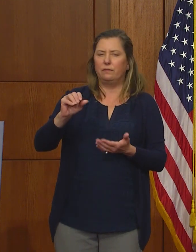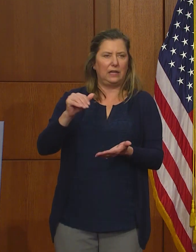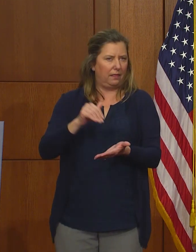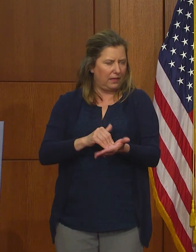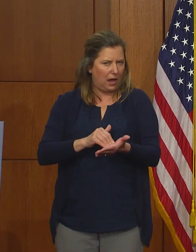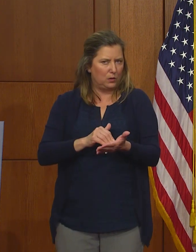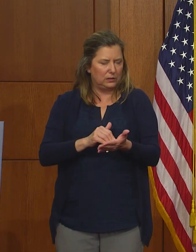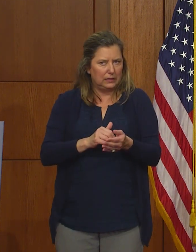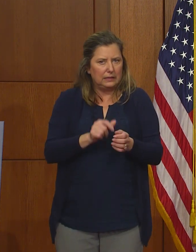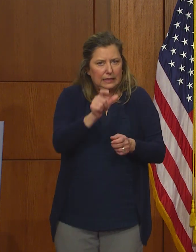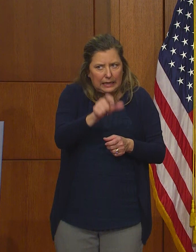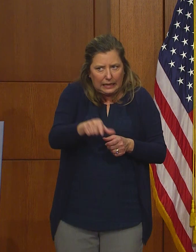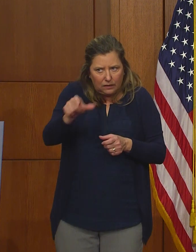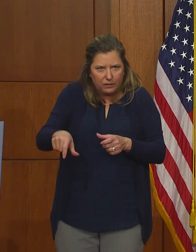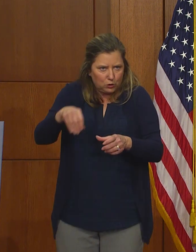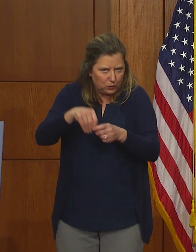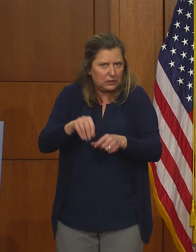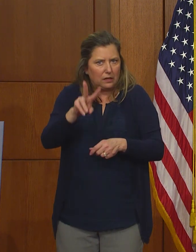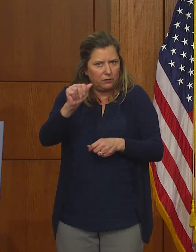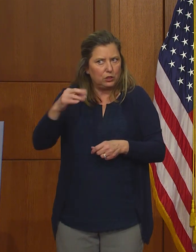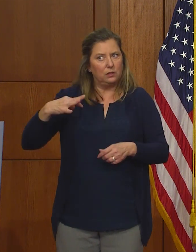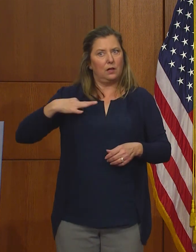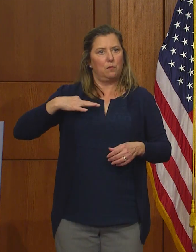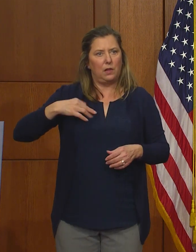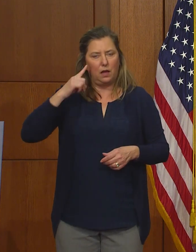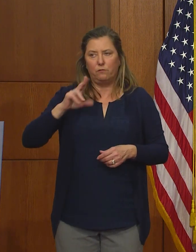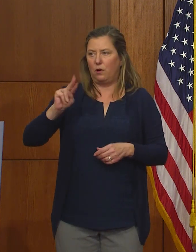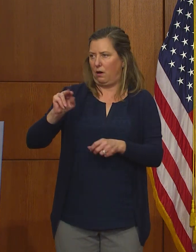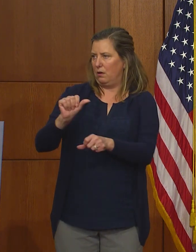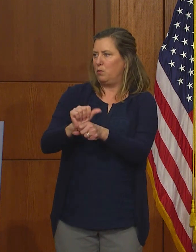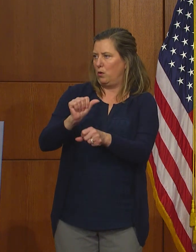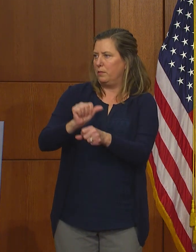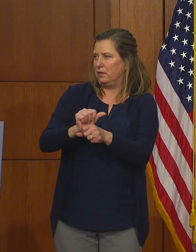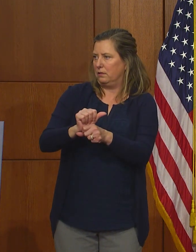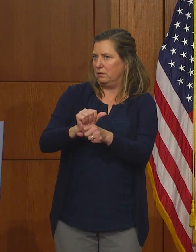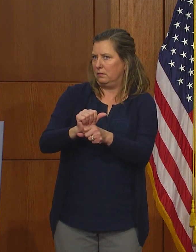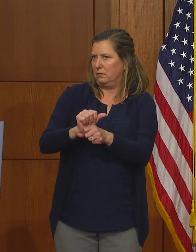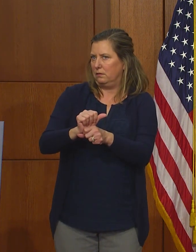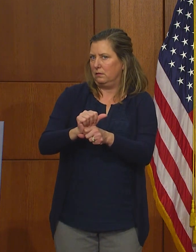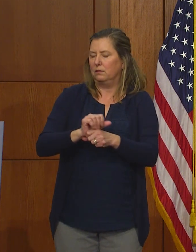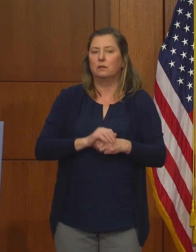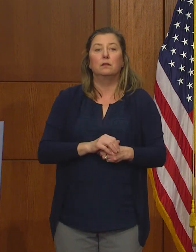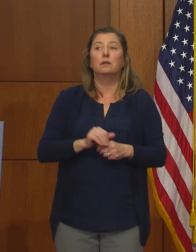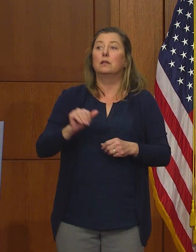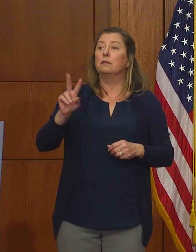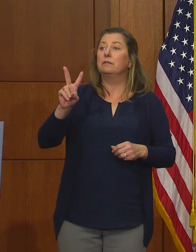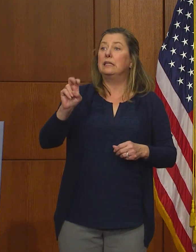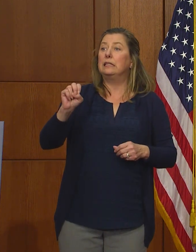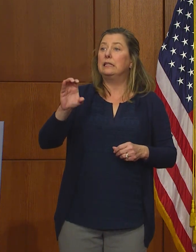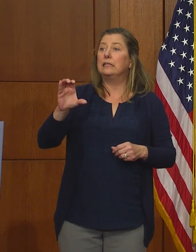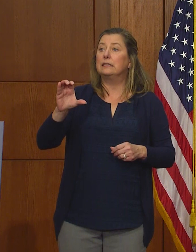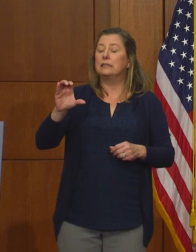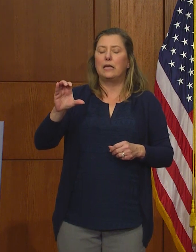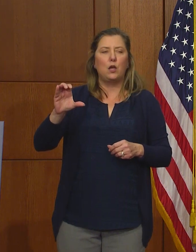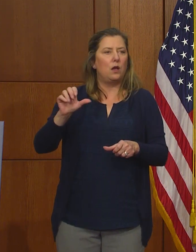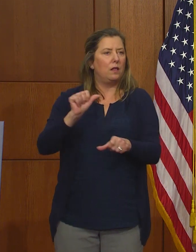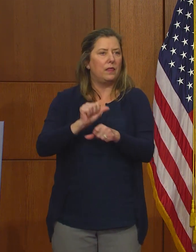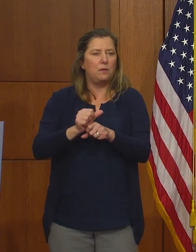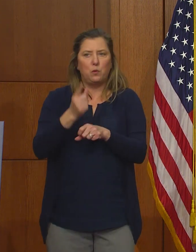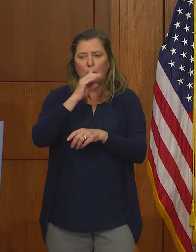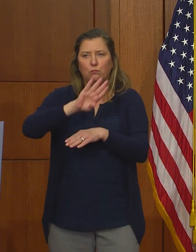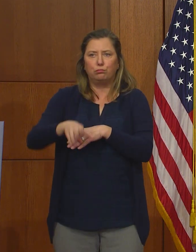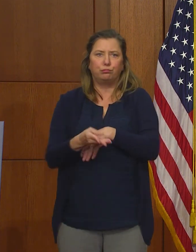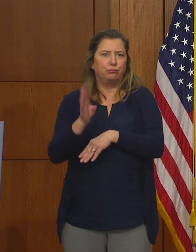550,000 individuals in Virginia apply for unemployment. And our VEC has literally been working around the